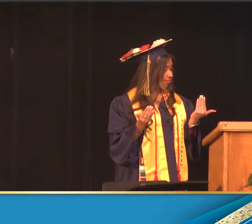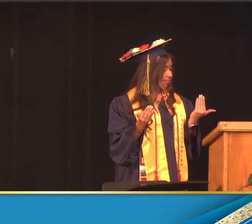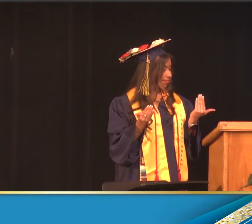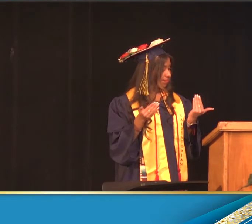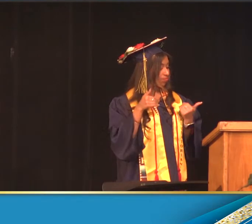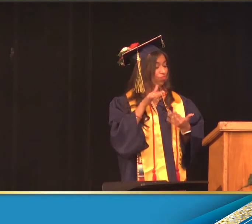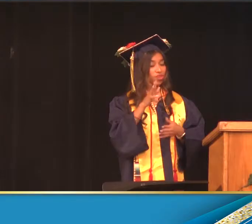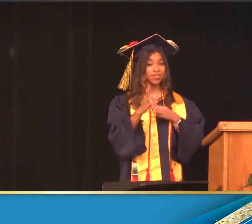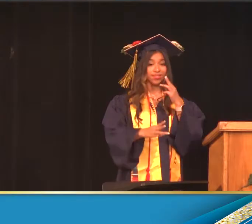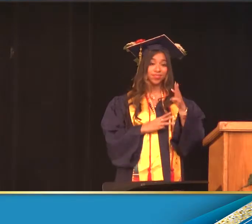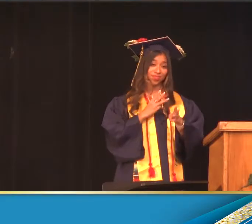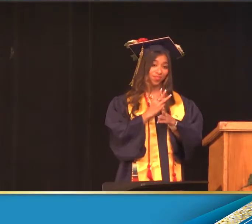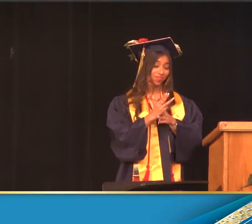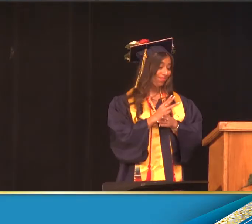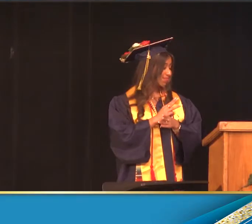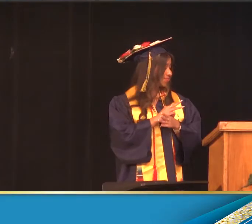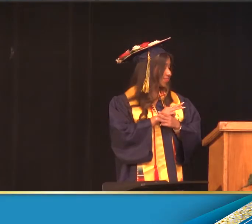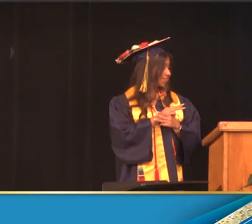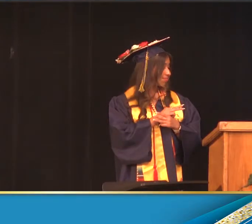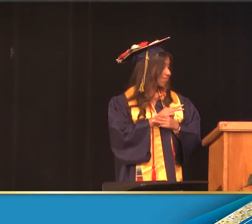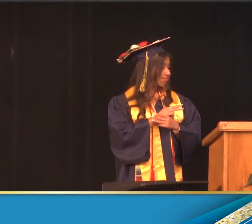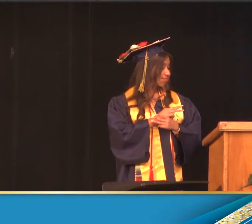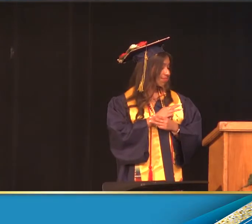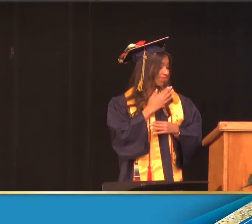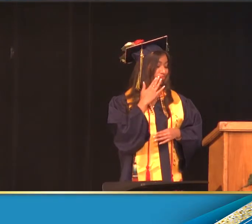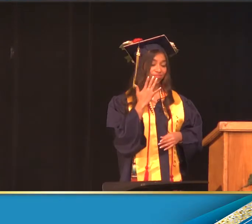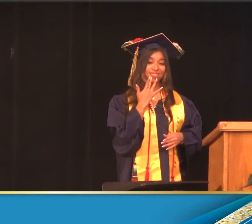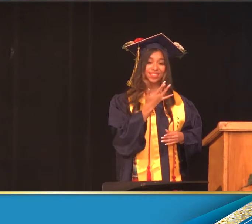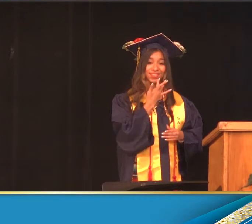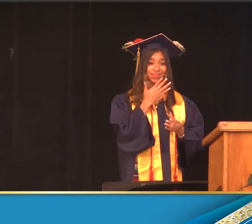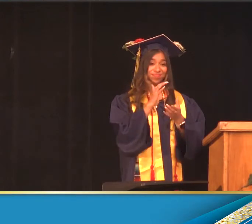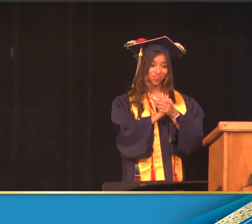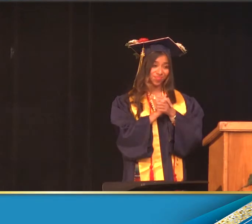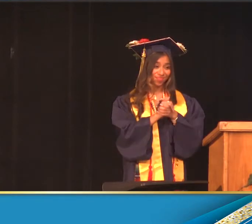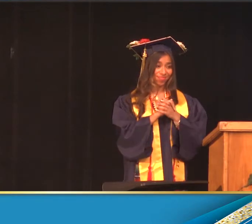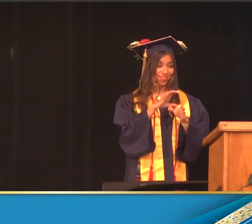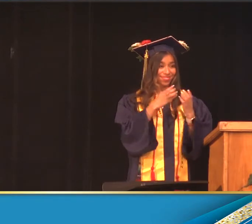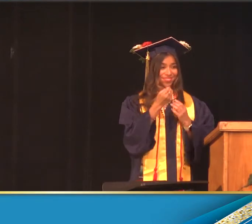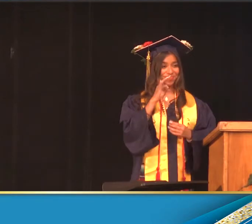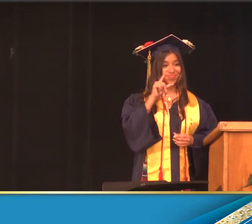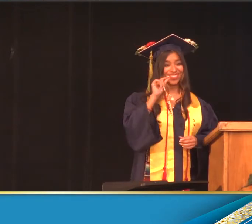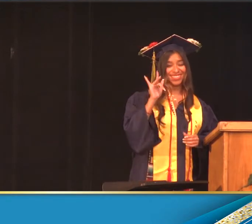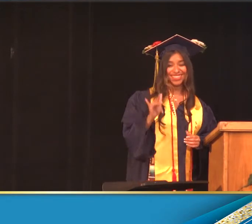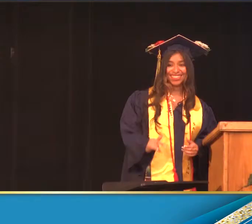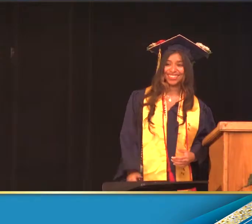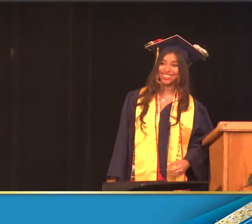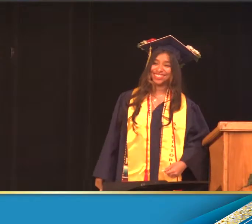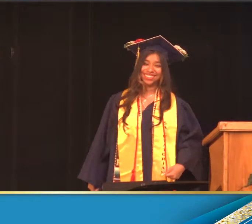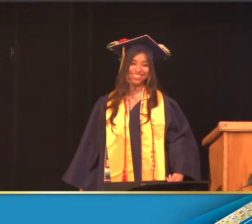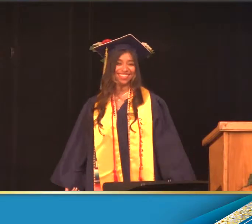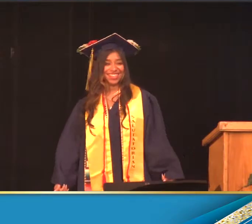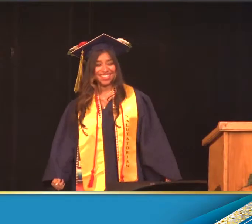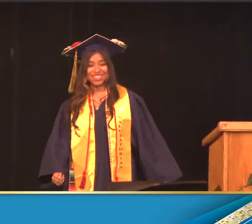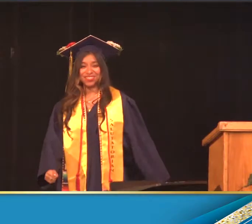adults, and we go out into the world. Good luck, And congratulations to the class